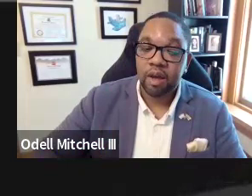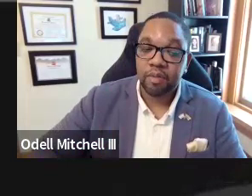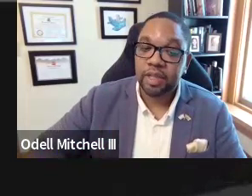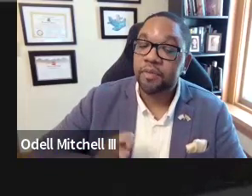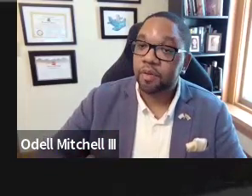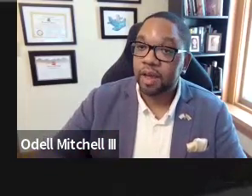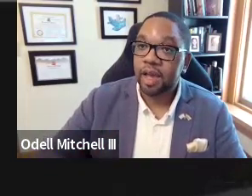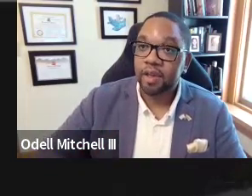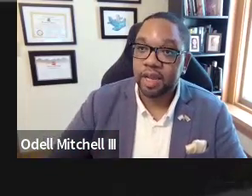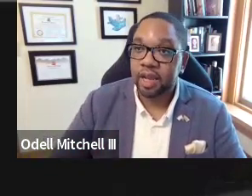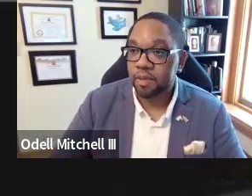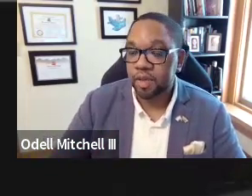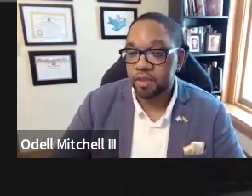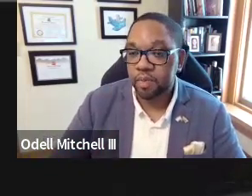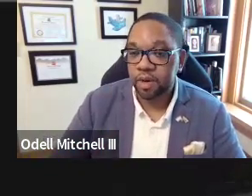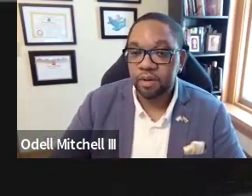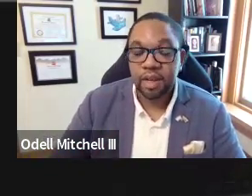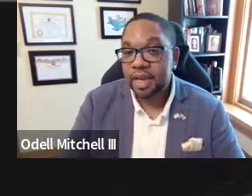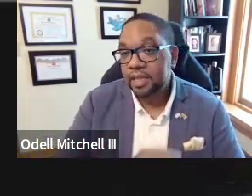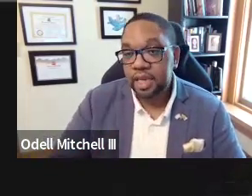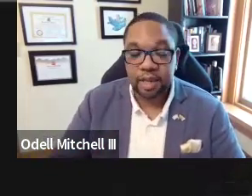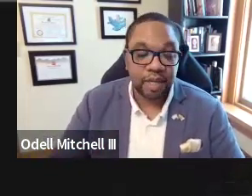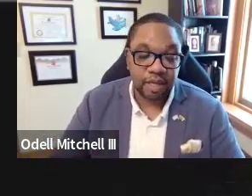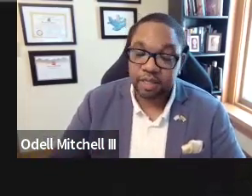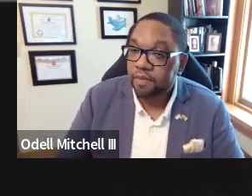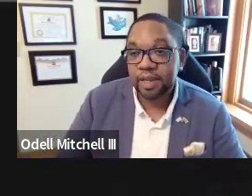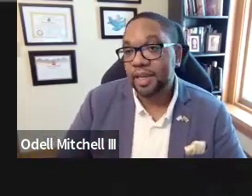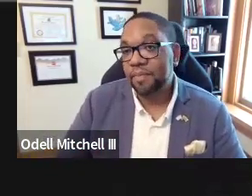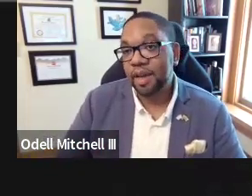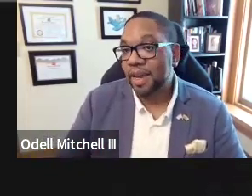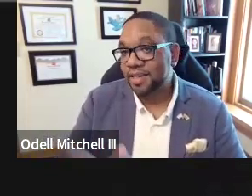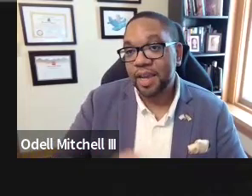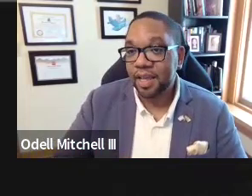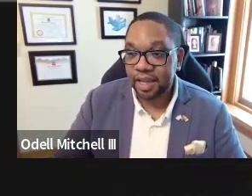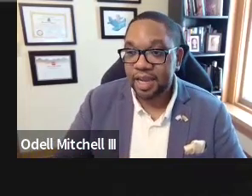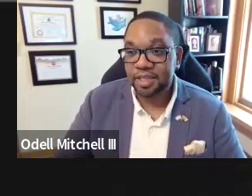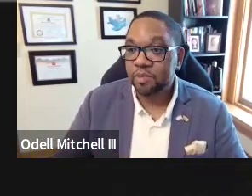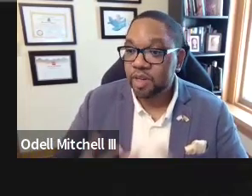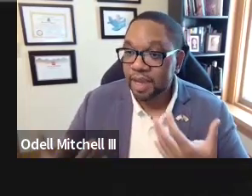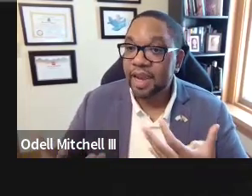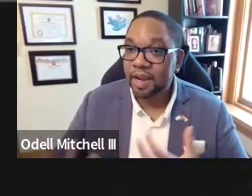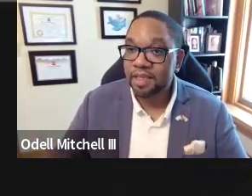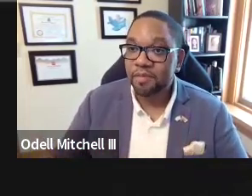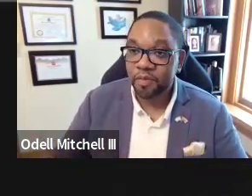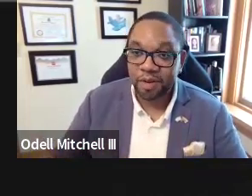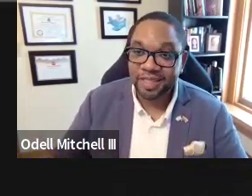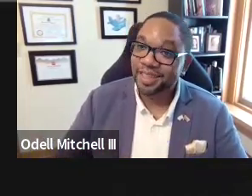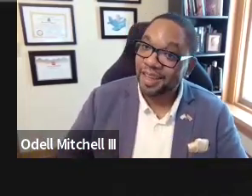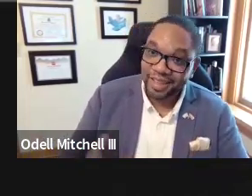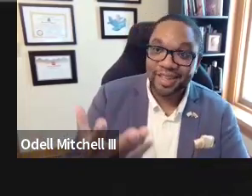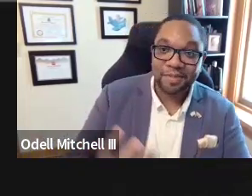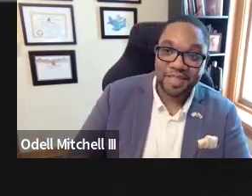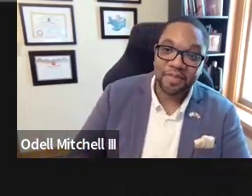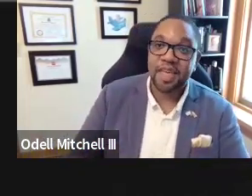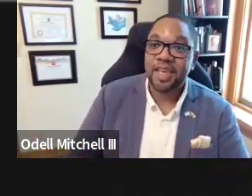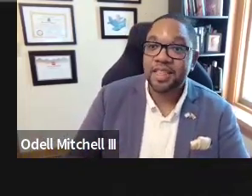real relief around how you get out of something is important. It's key because, quite frankly, I tell my clients, you know, I'm trying to be headache medicine for folks.